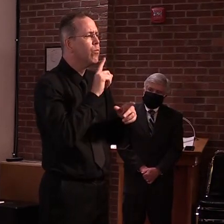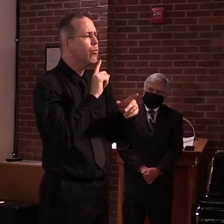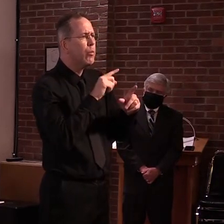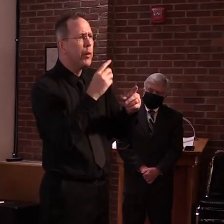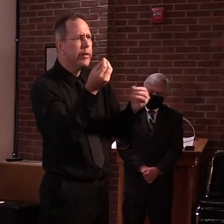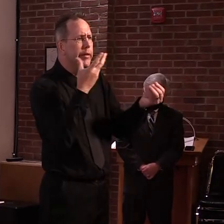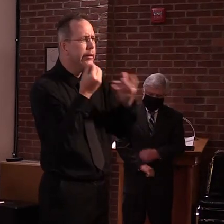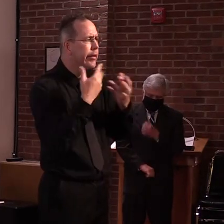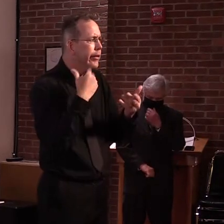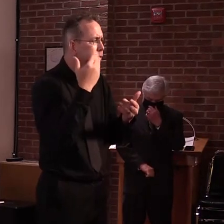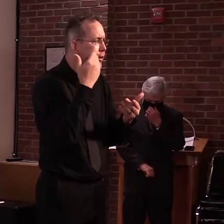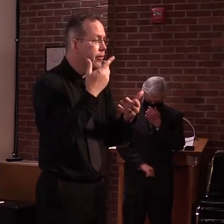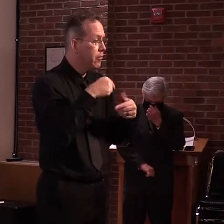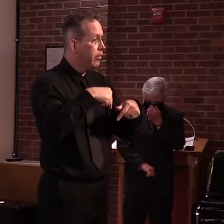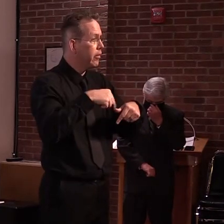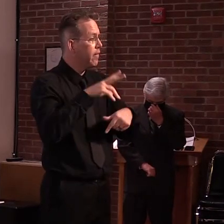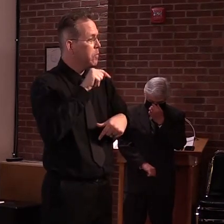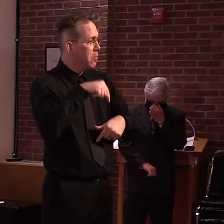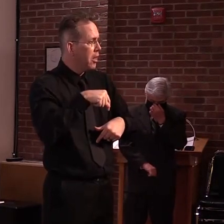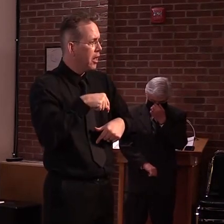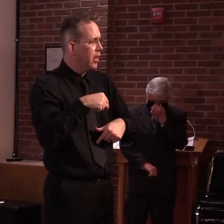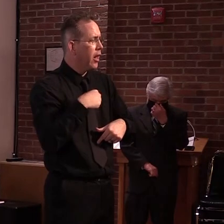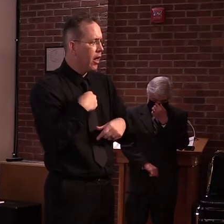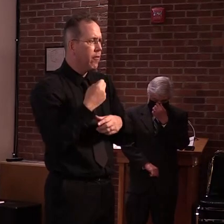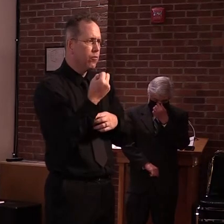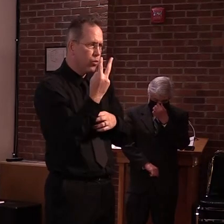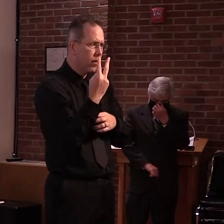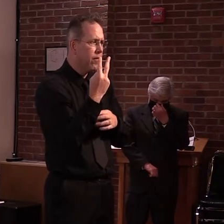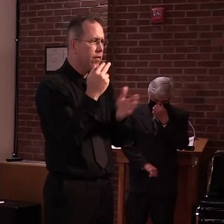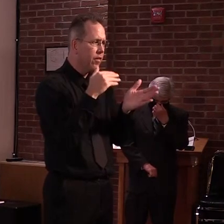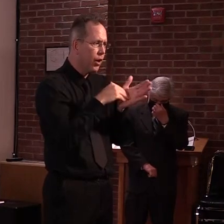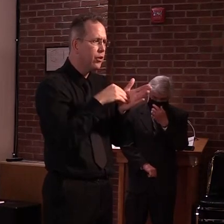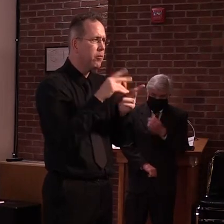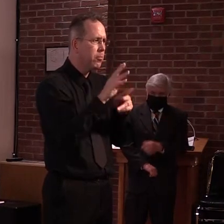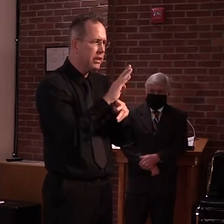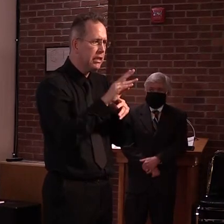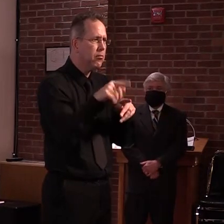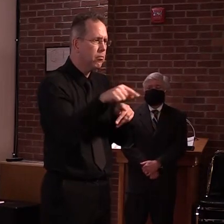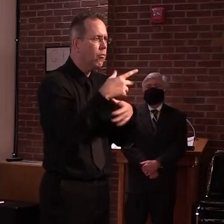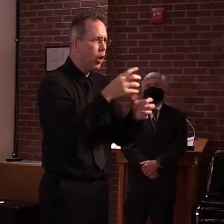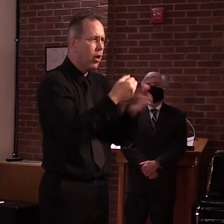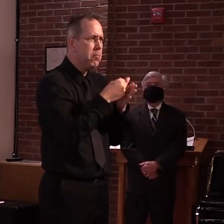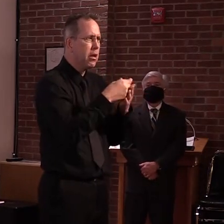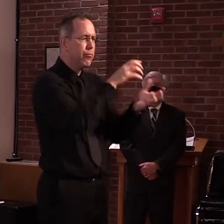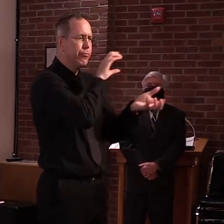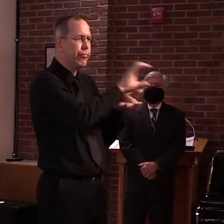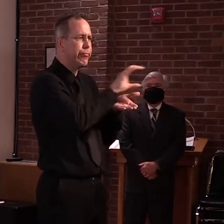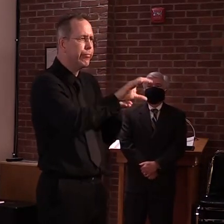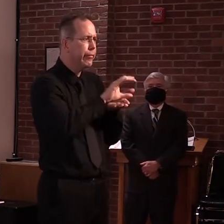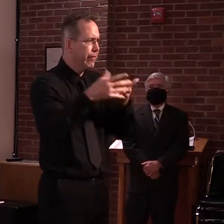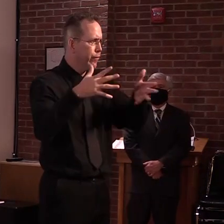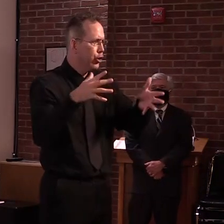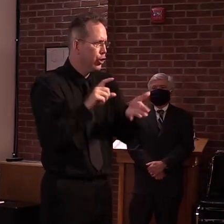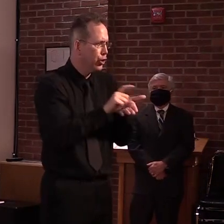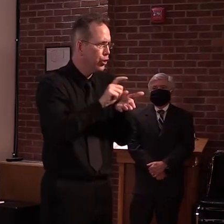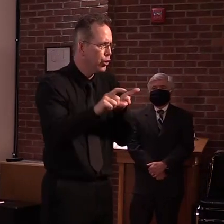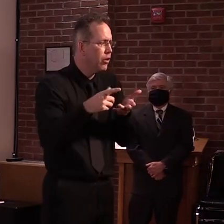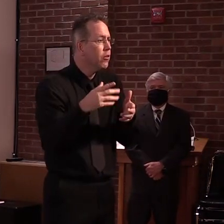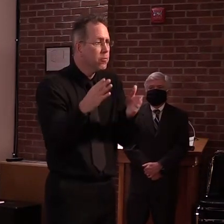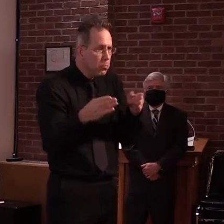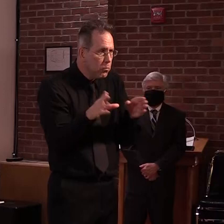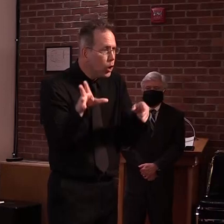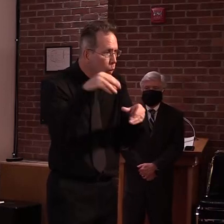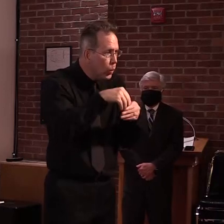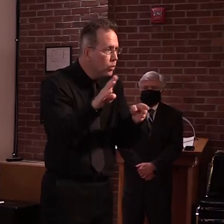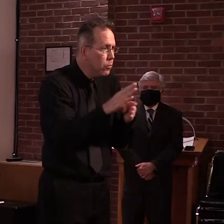in Vermont nearly 12,000 businesses were able to access PPP, and some of the small businesses we've been working with have been able to